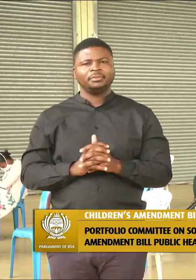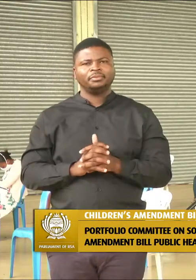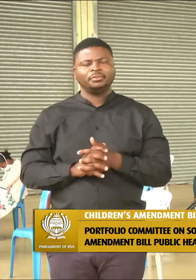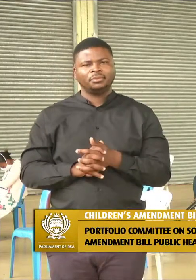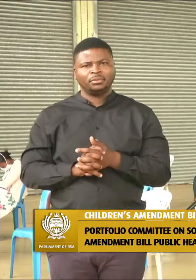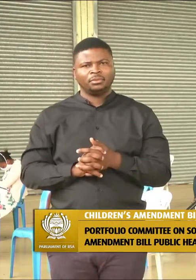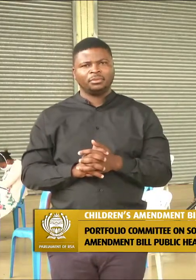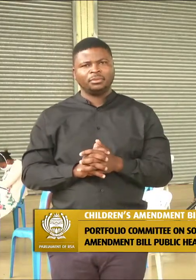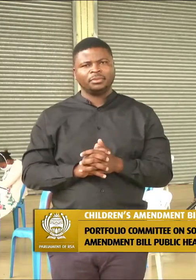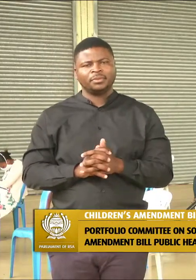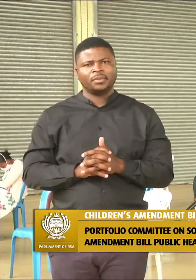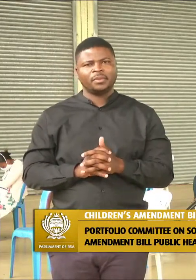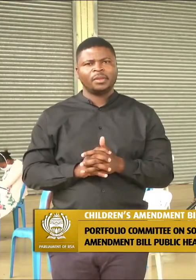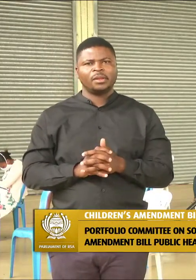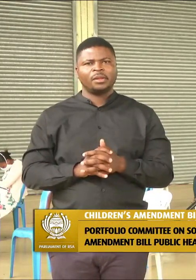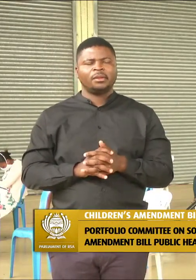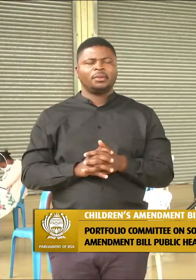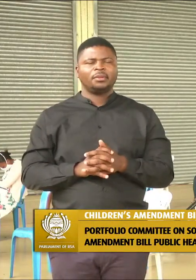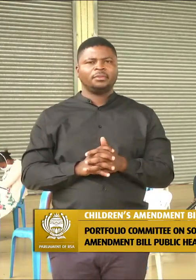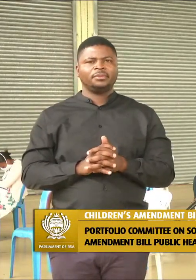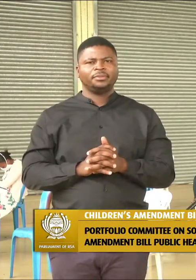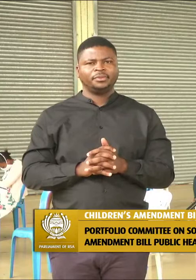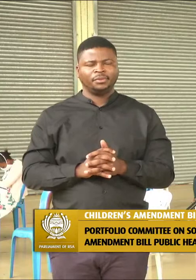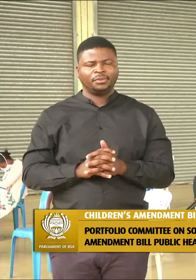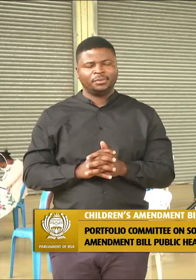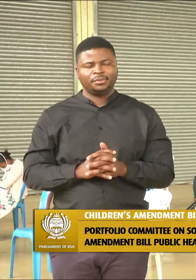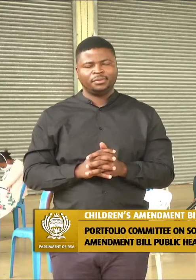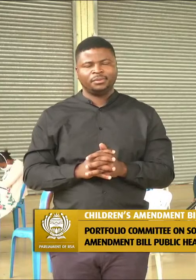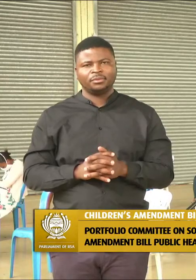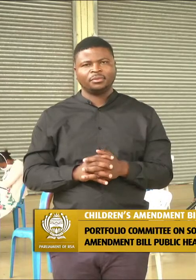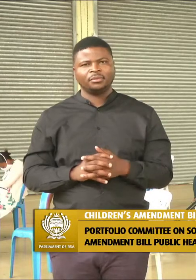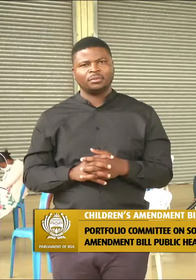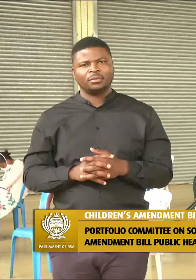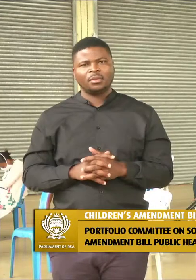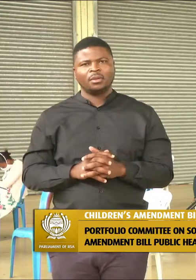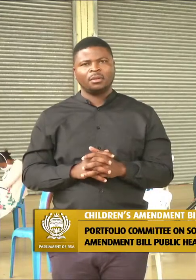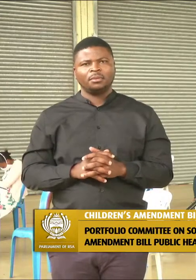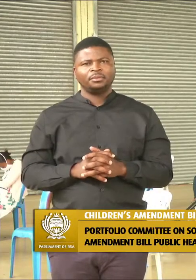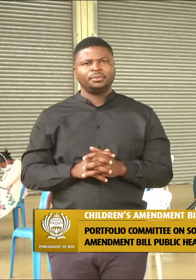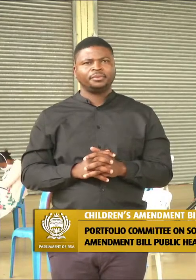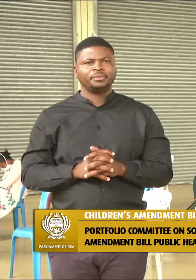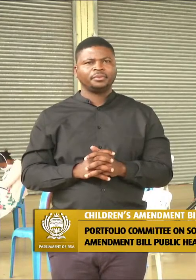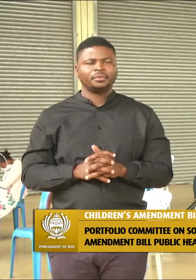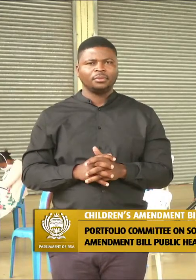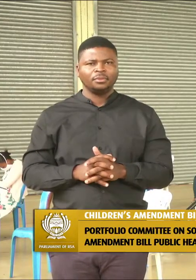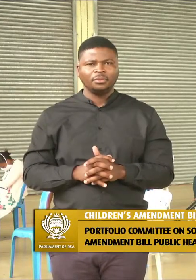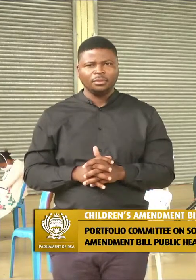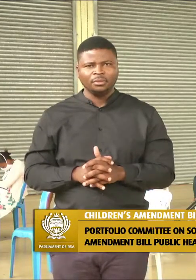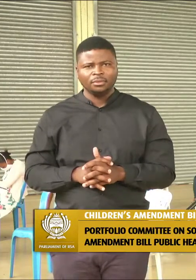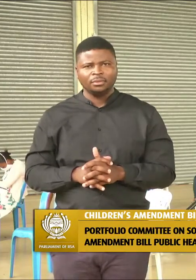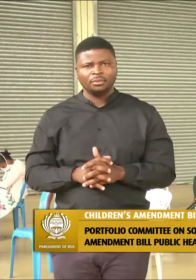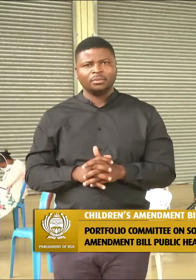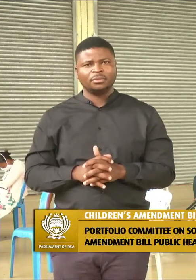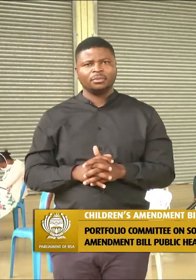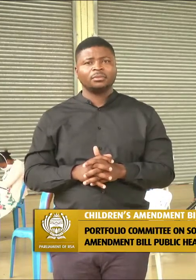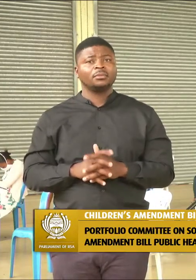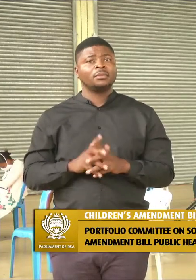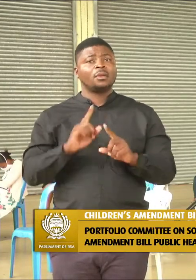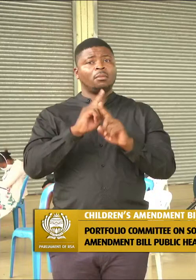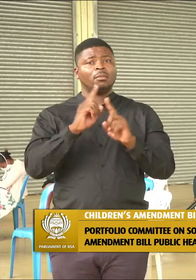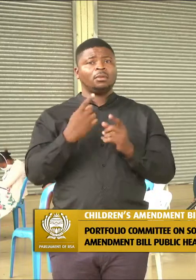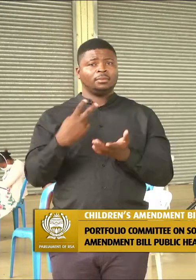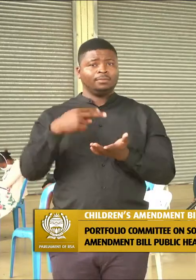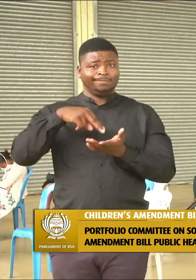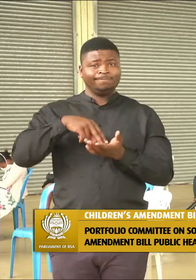olukahle kakhulu kodwa kusaneyindawane esadinga ukuthi zithi ukuncwelisiswa kahle. I stand here